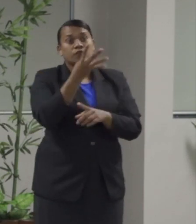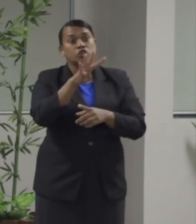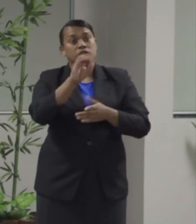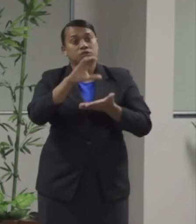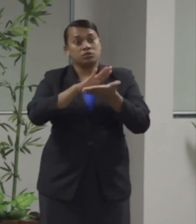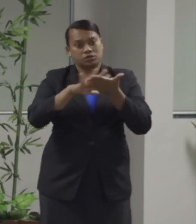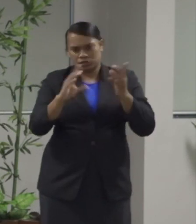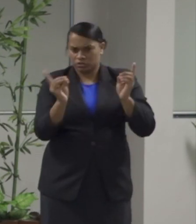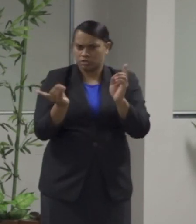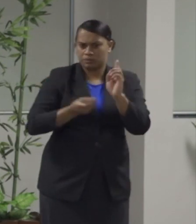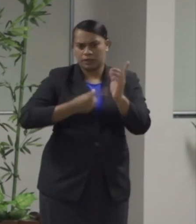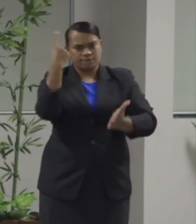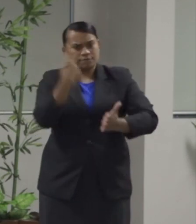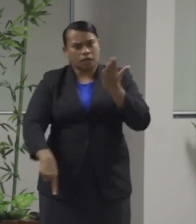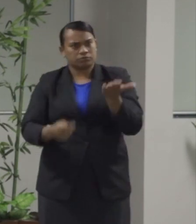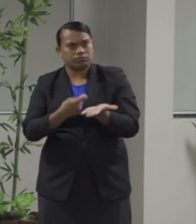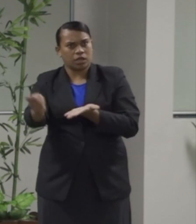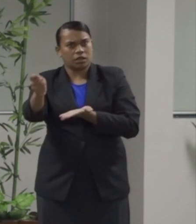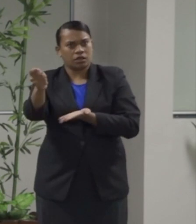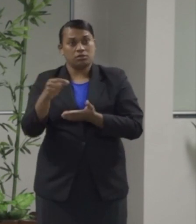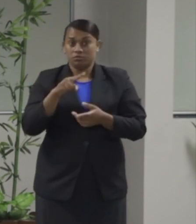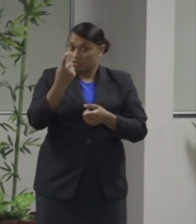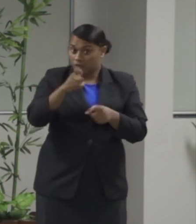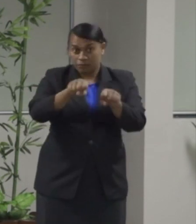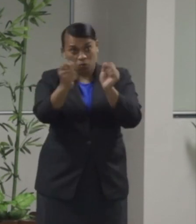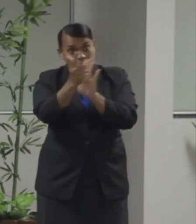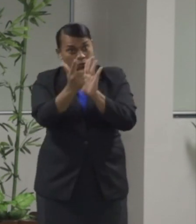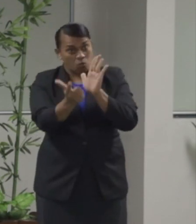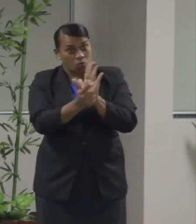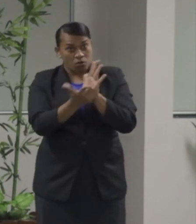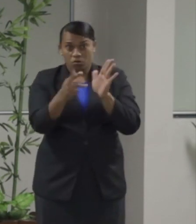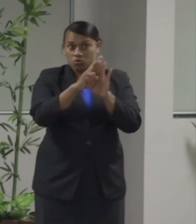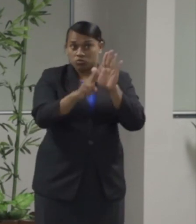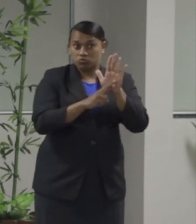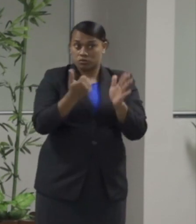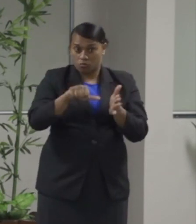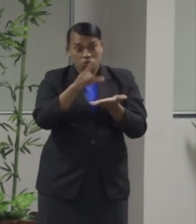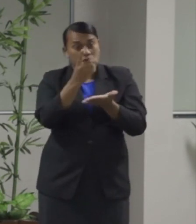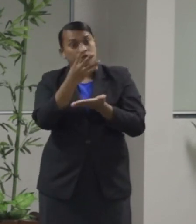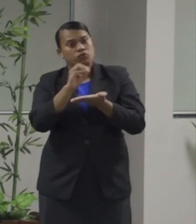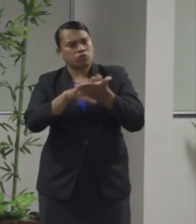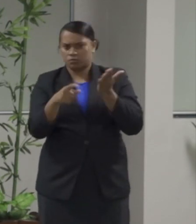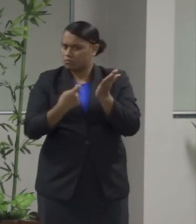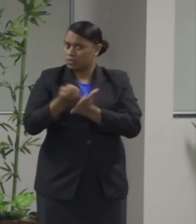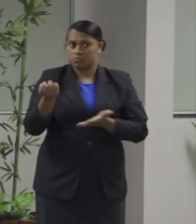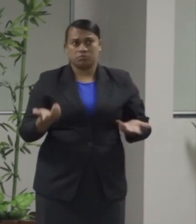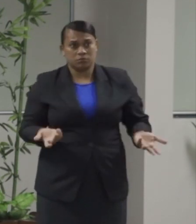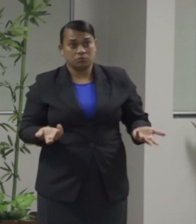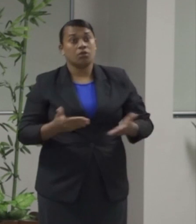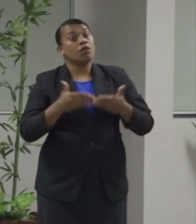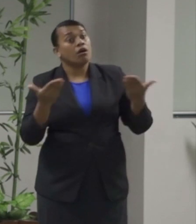our COVID-19 health protection measures. Now, it's 5 years in